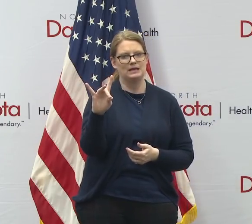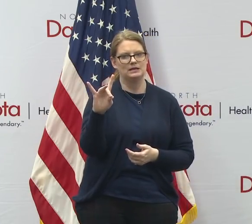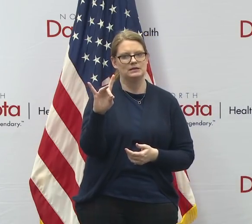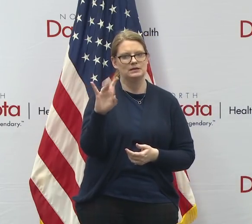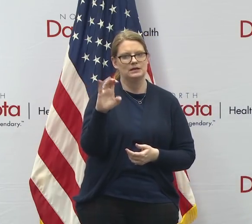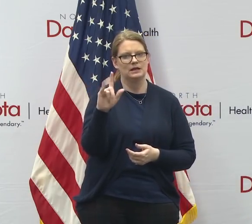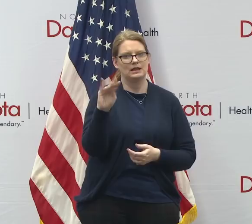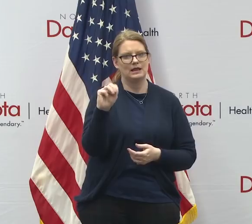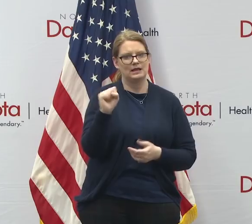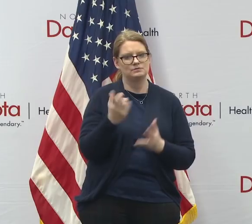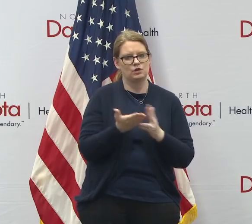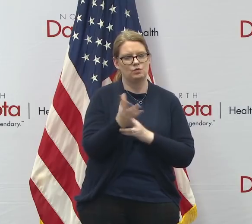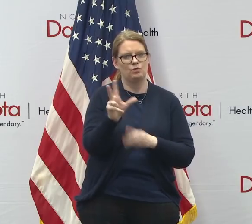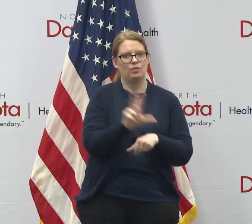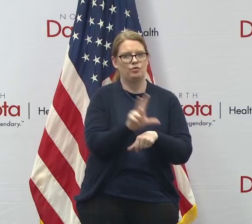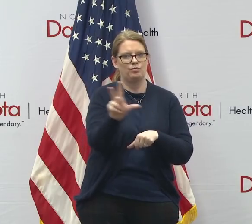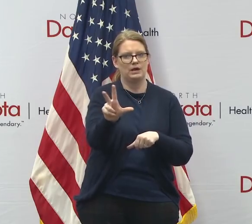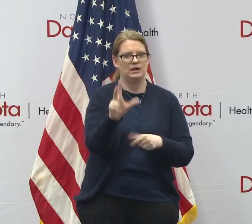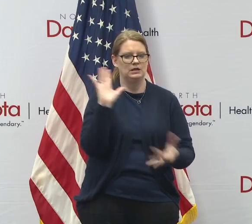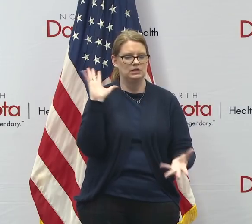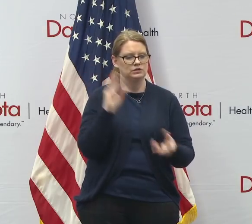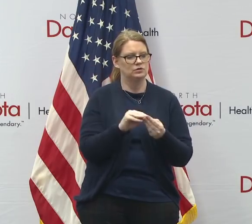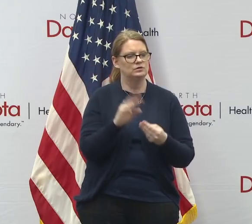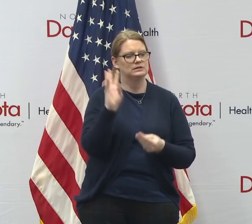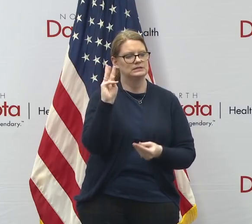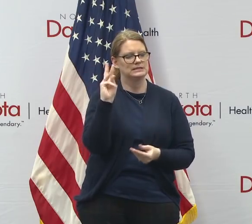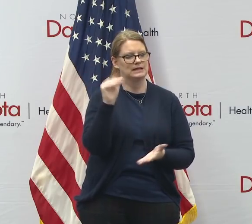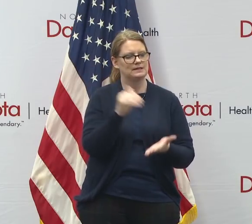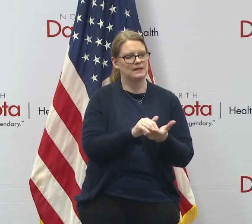1,178 claims through 3 p.m. today, bringing the total to